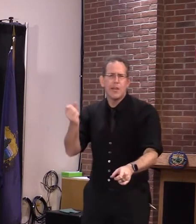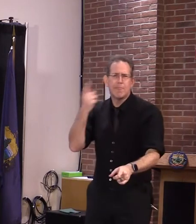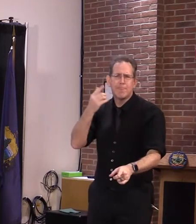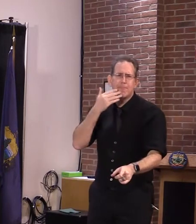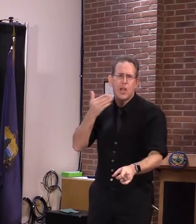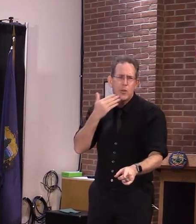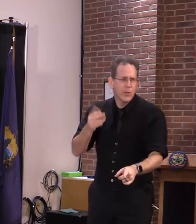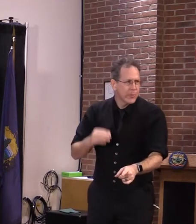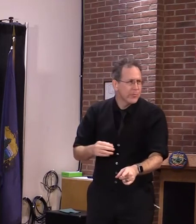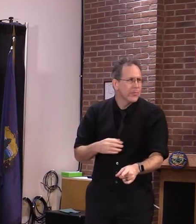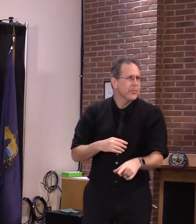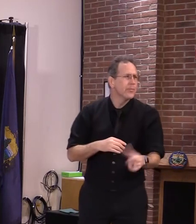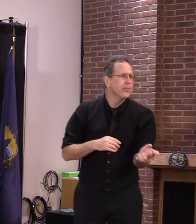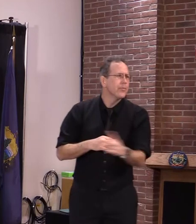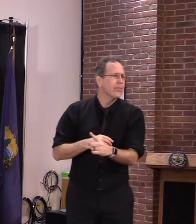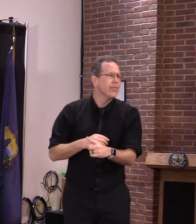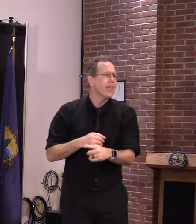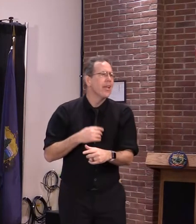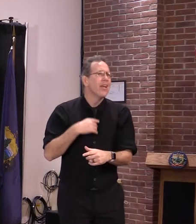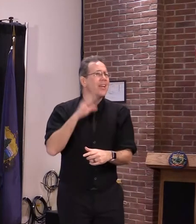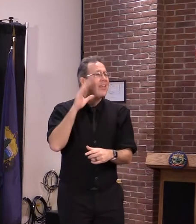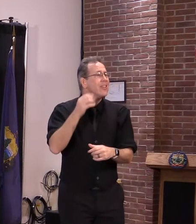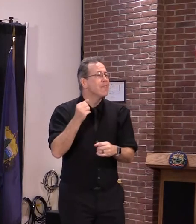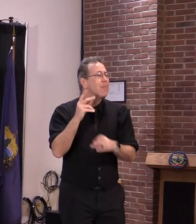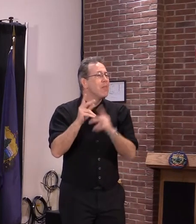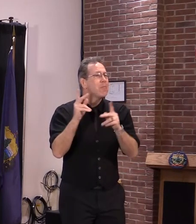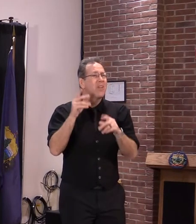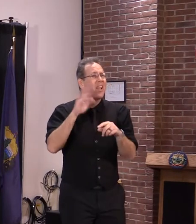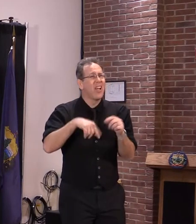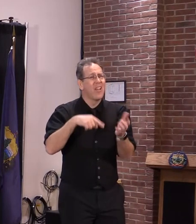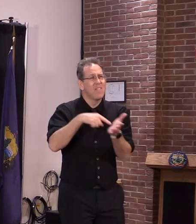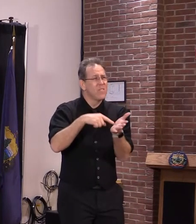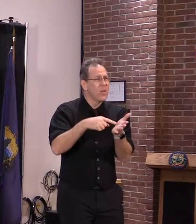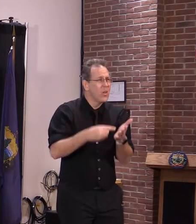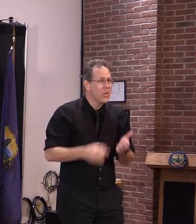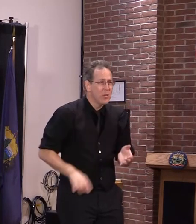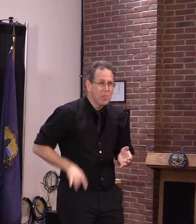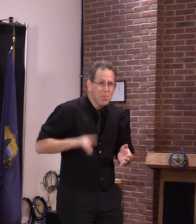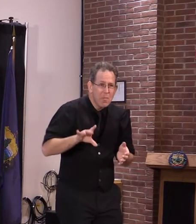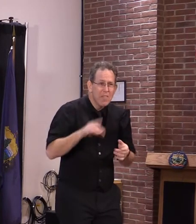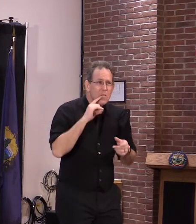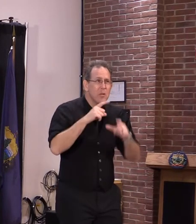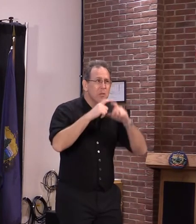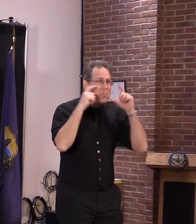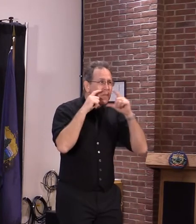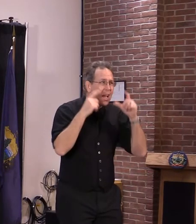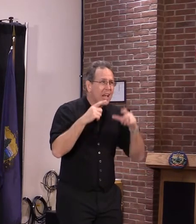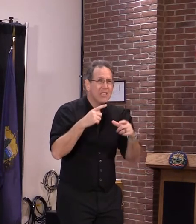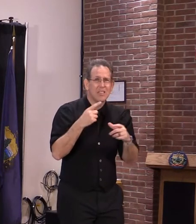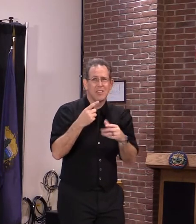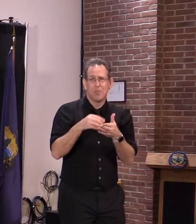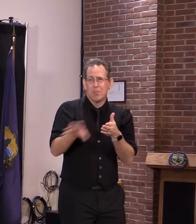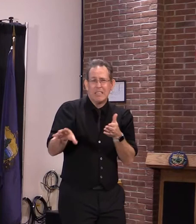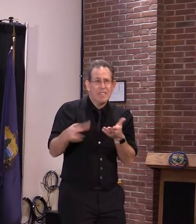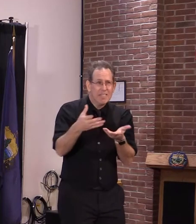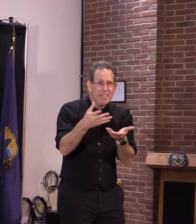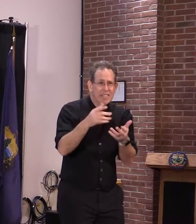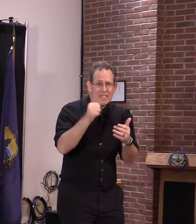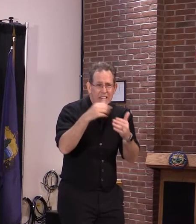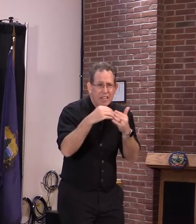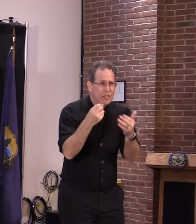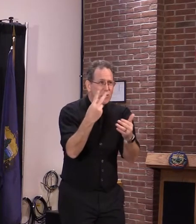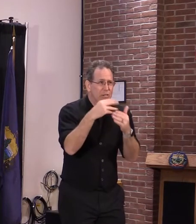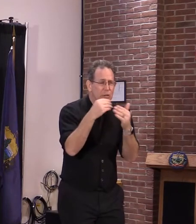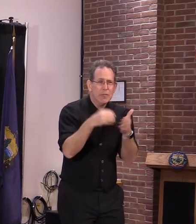are many people in our state who can't necessarily afford to purchase proper masks from the hardware store. And I think